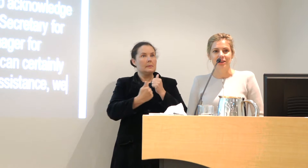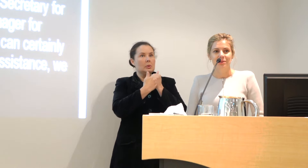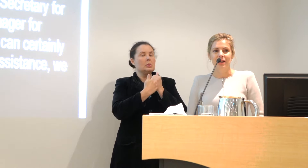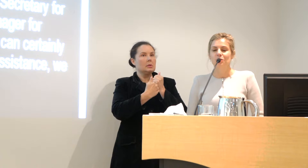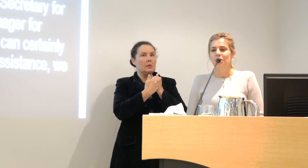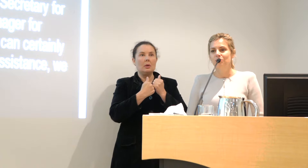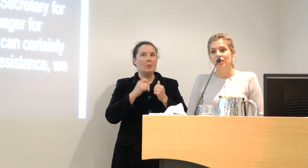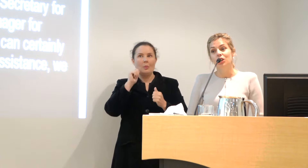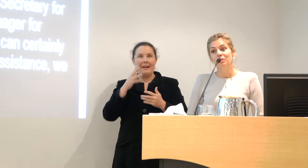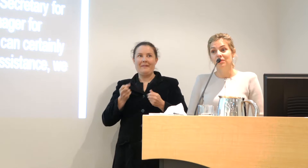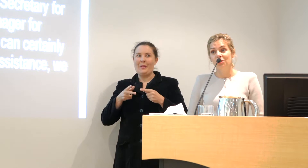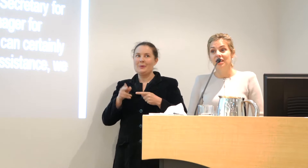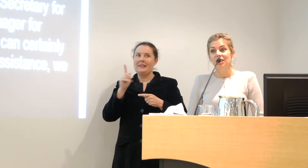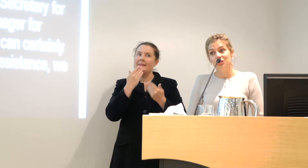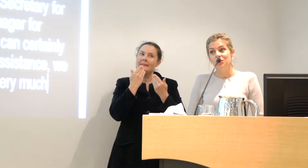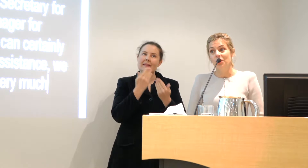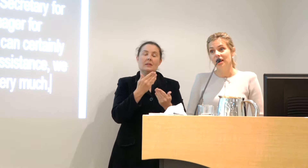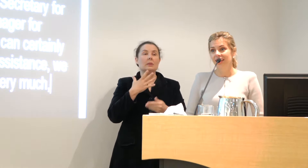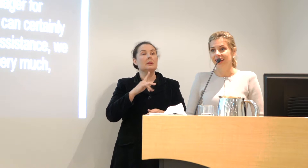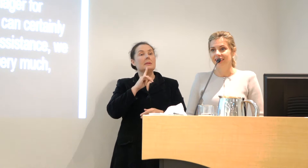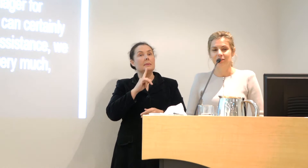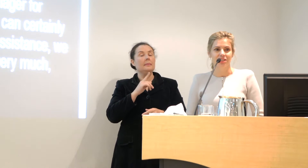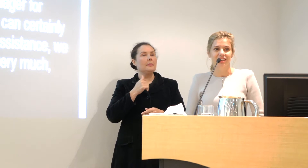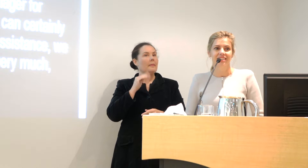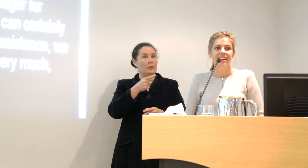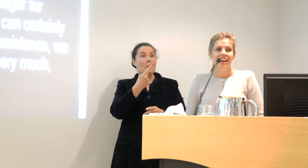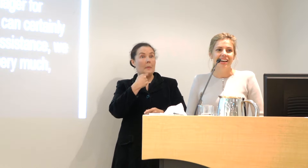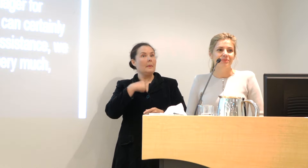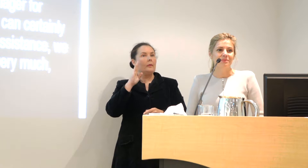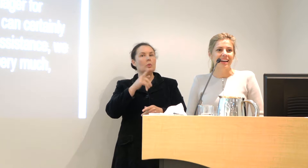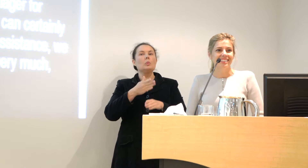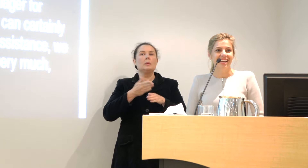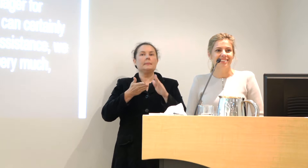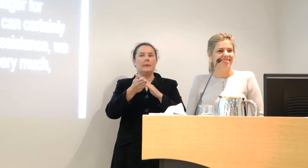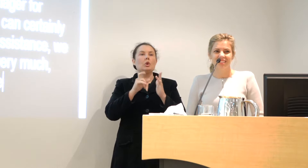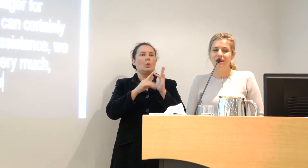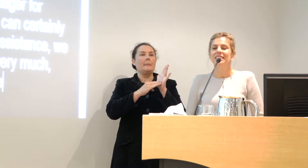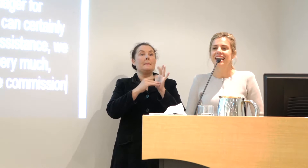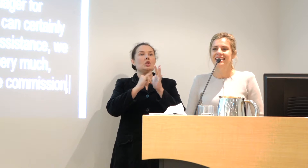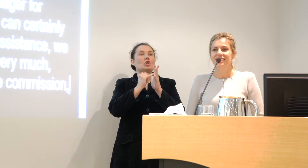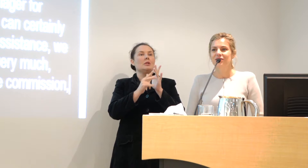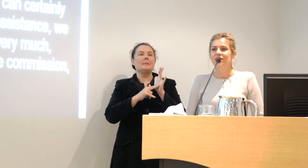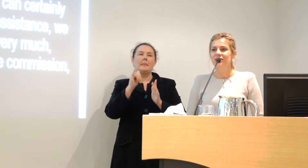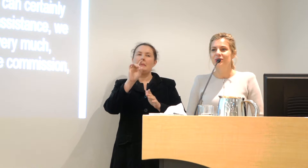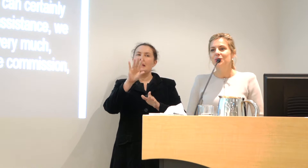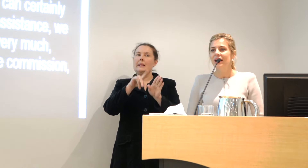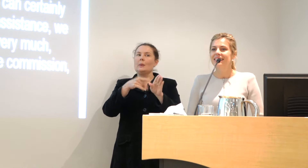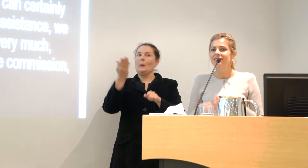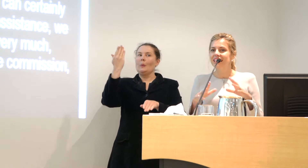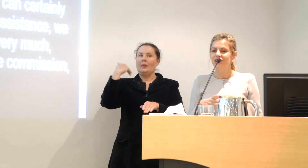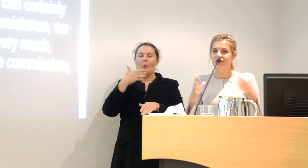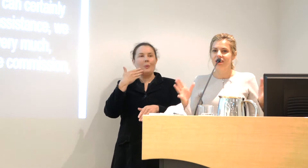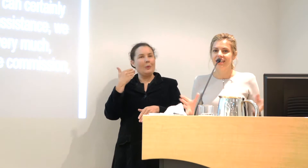you very much, Brent. Brent told me before that he used to work at the Commission about 10 years ago. So it's